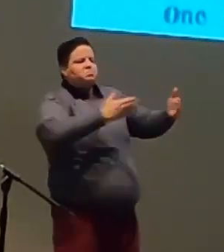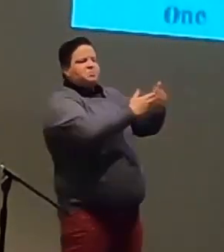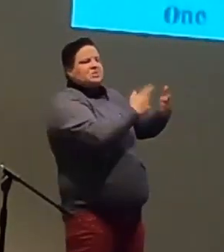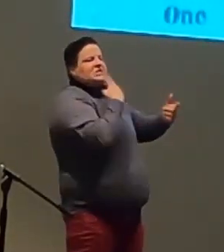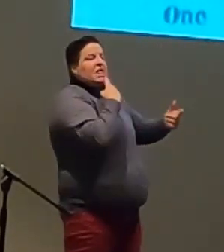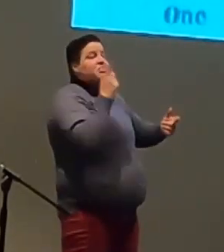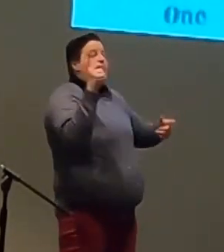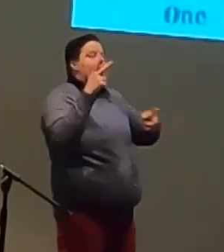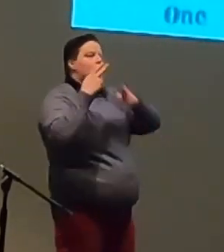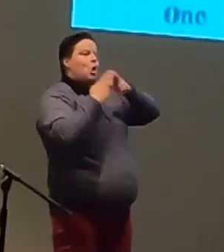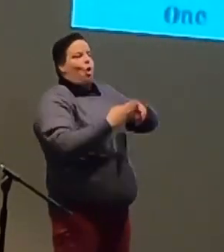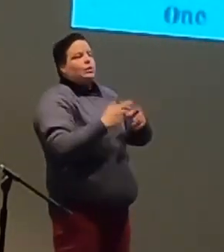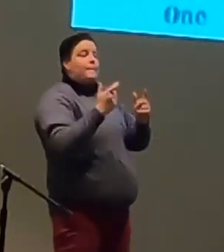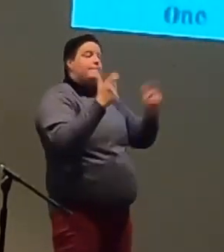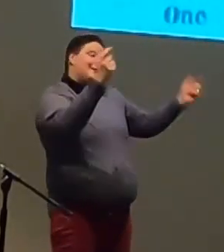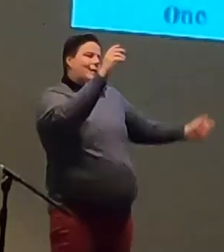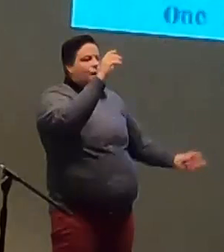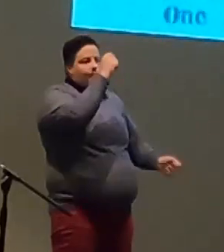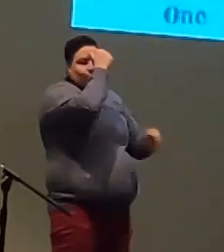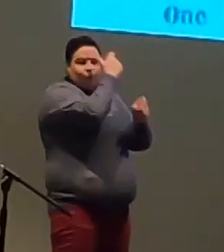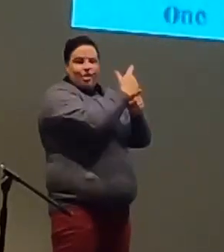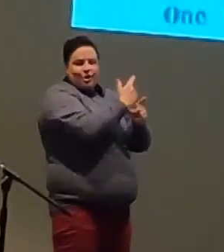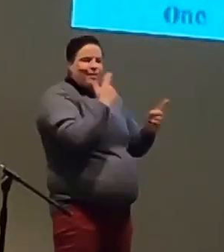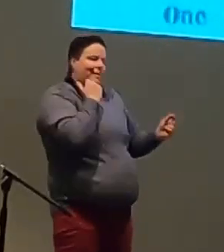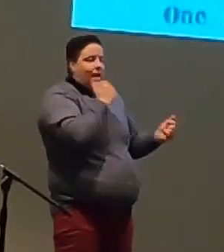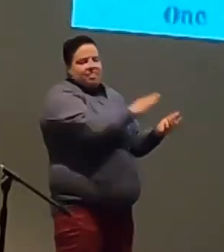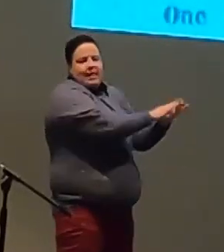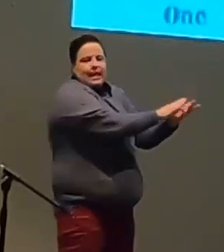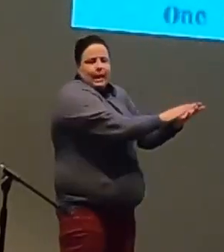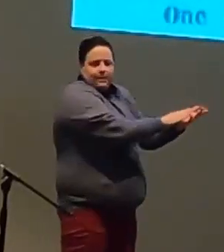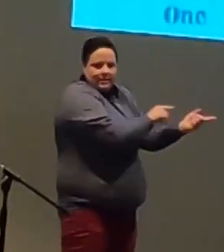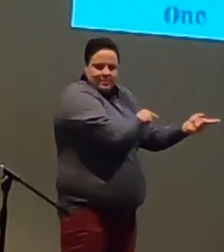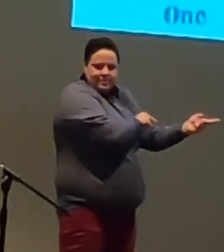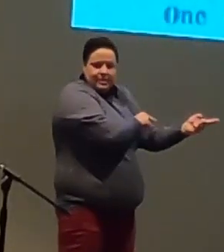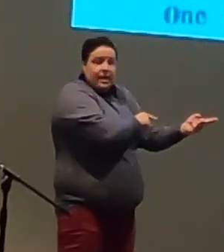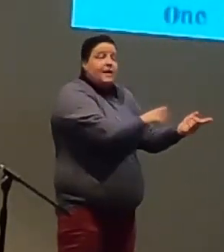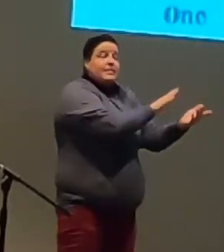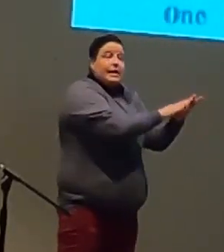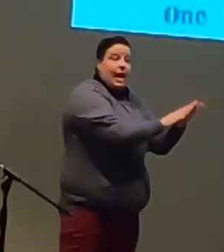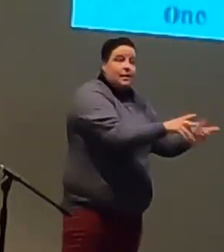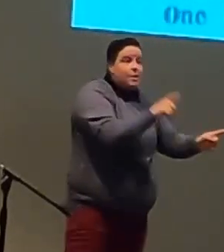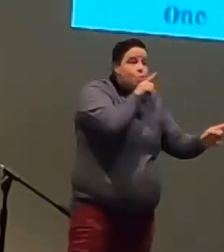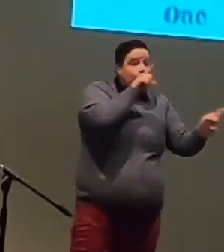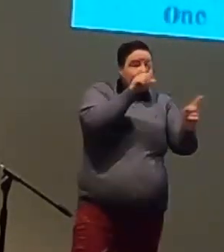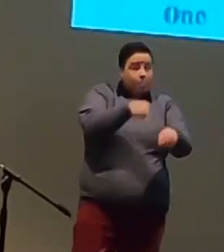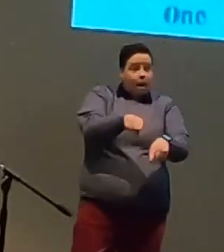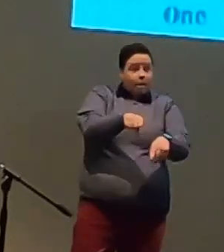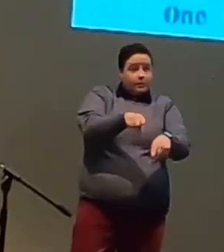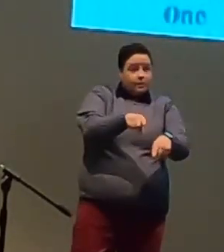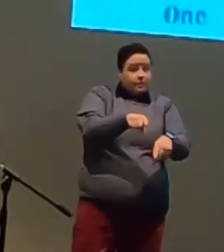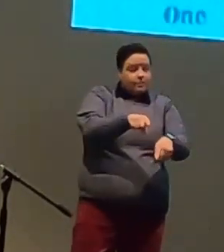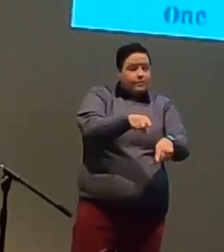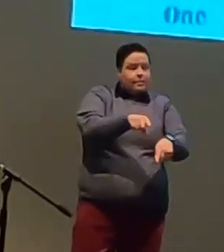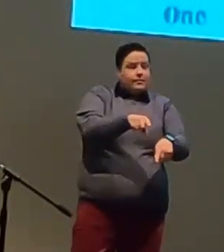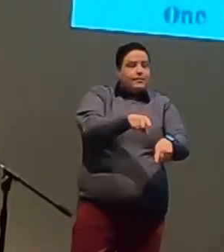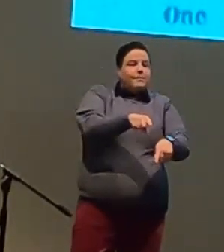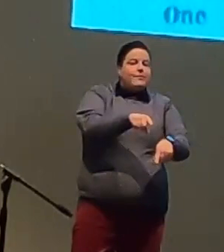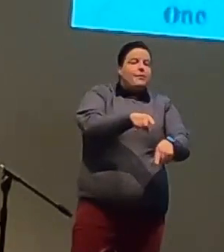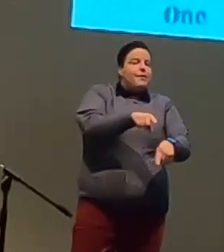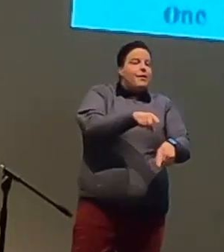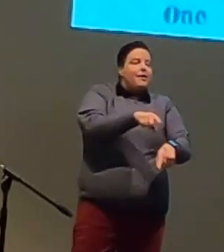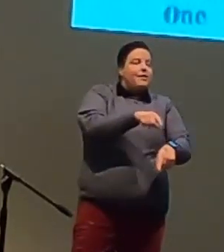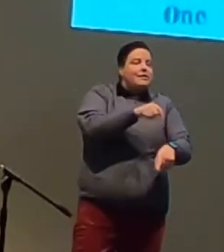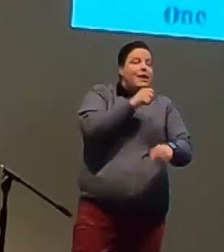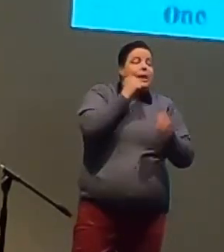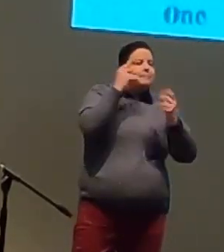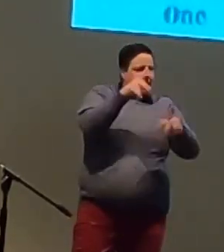Big Brother, the Academy. And the Academy had responded, and at one point, and they didn't